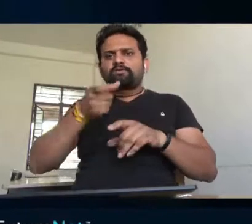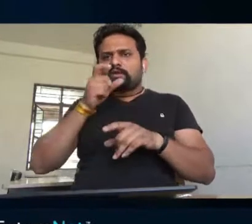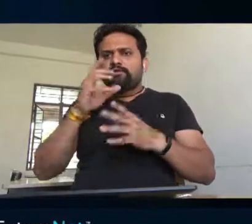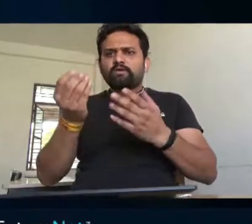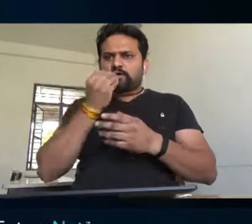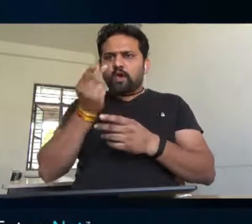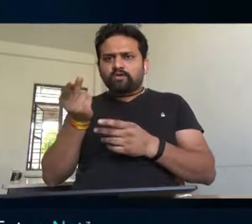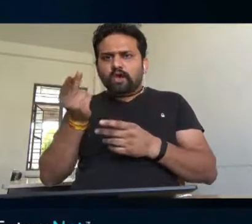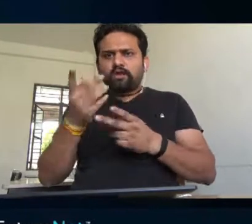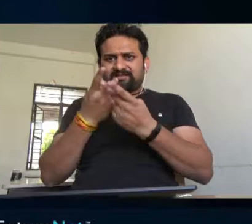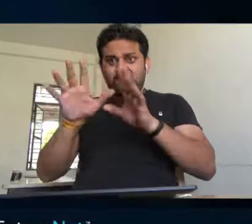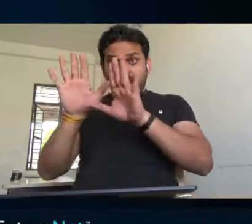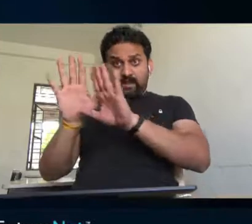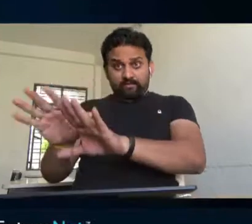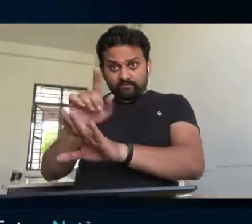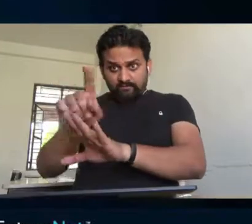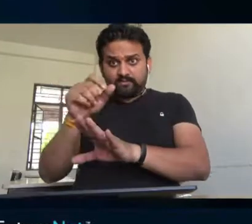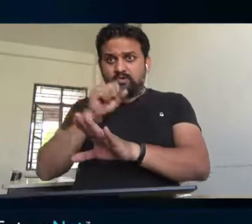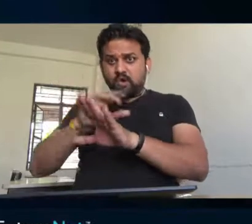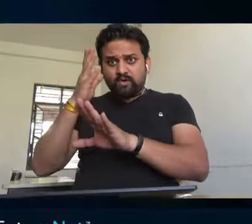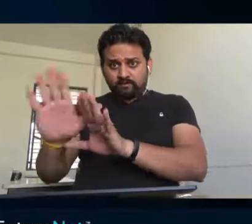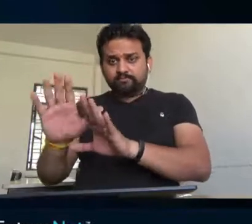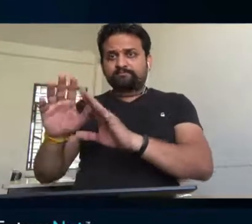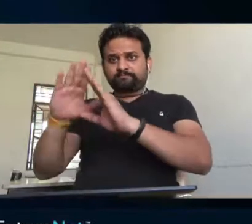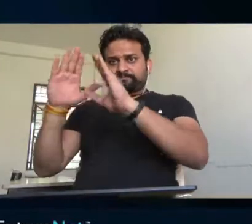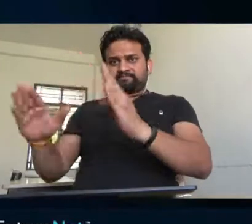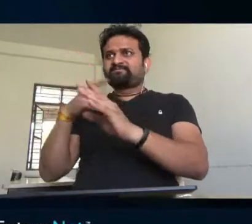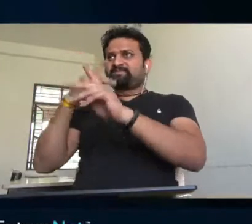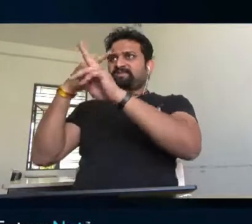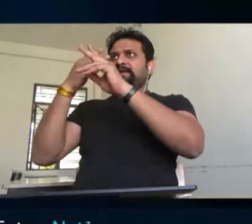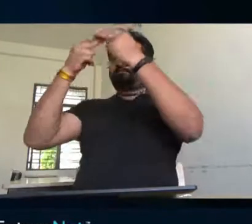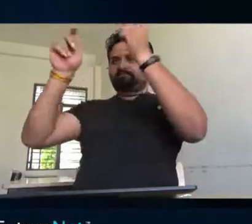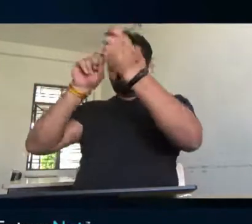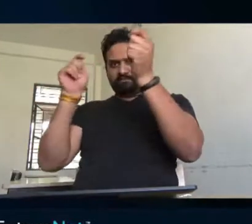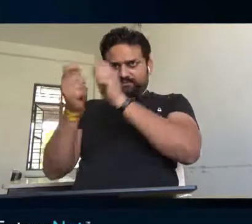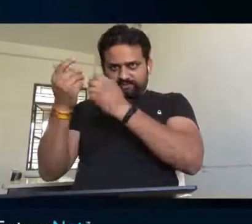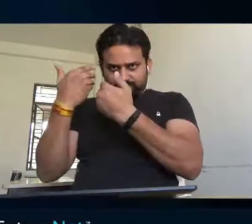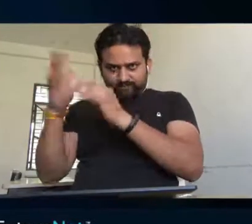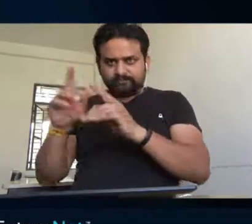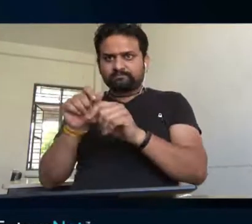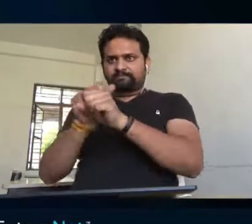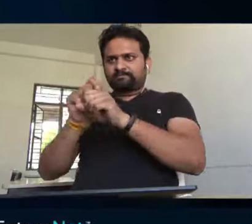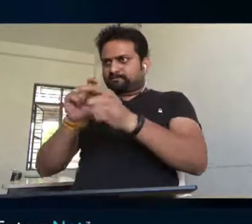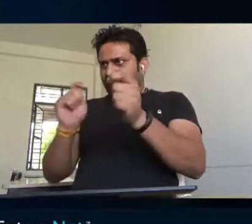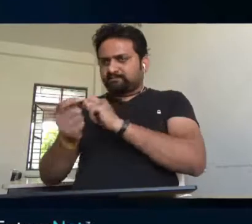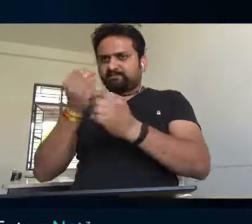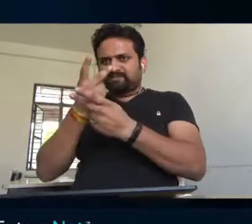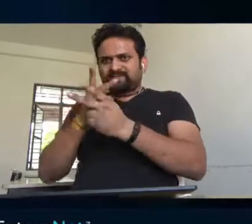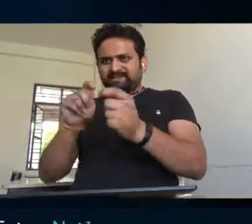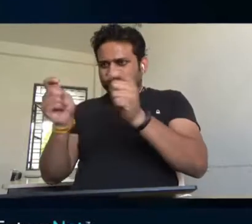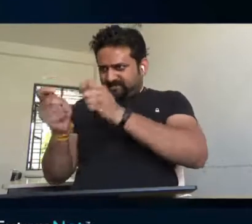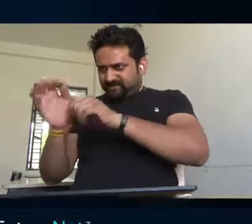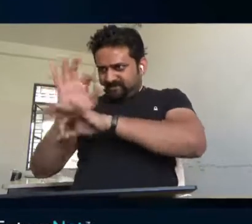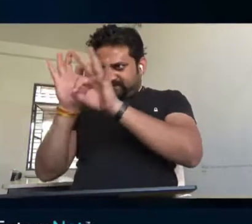McDonald's and go to McDonald's and say, and you must pay for that. No. You need a restaurant. The best is when you have